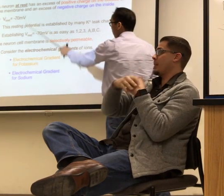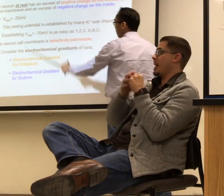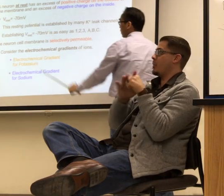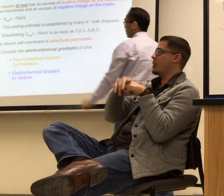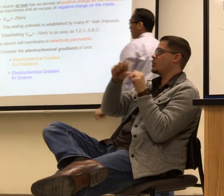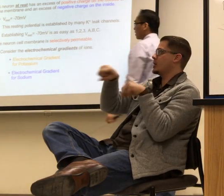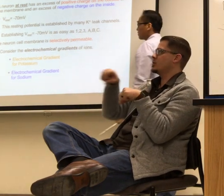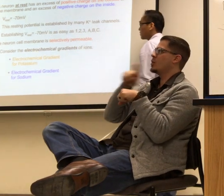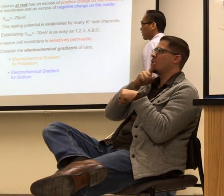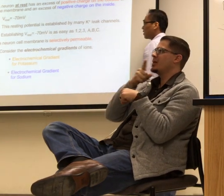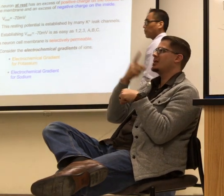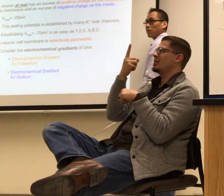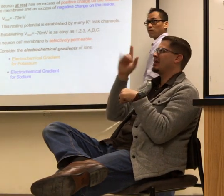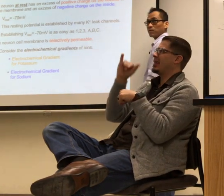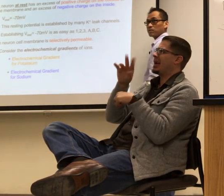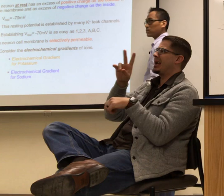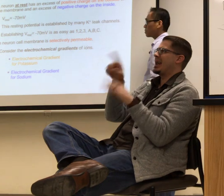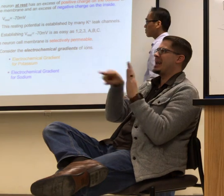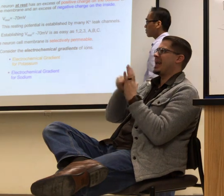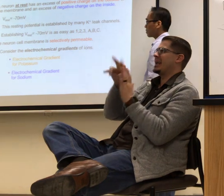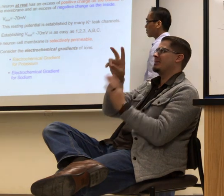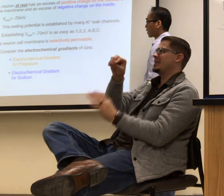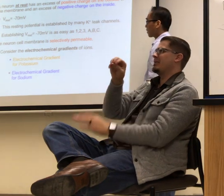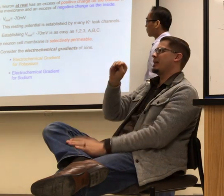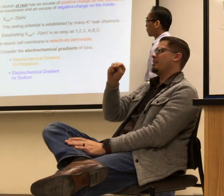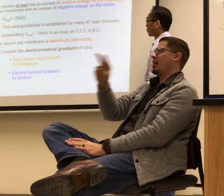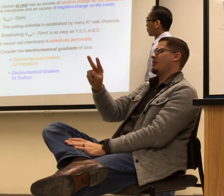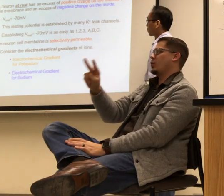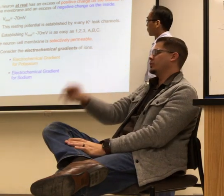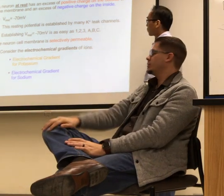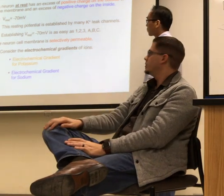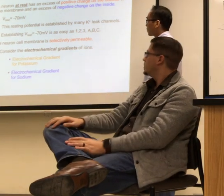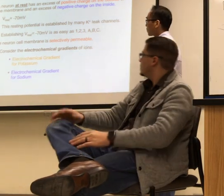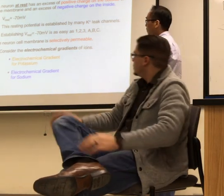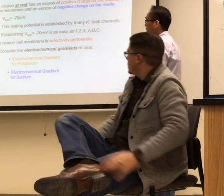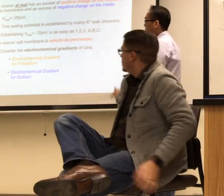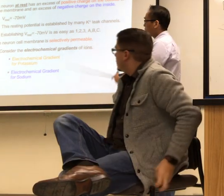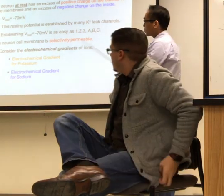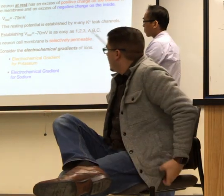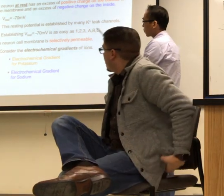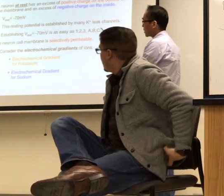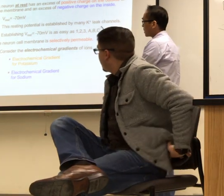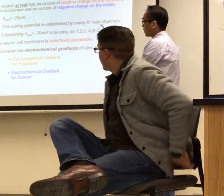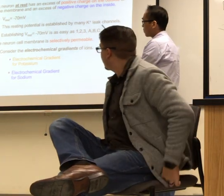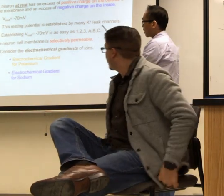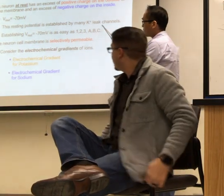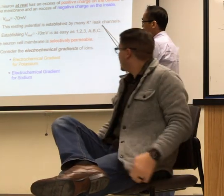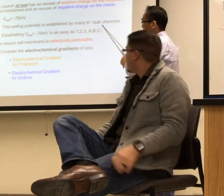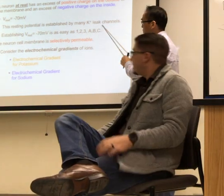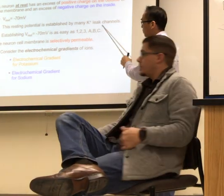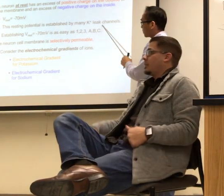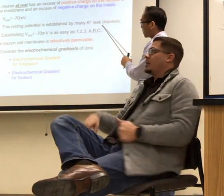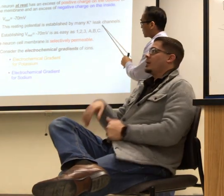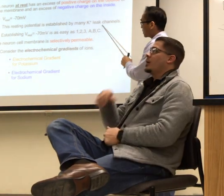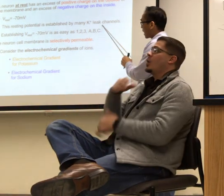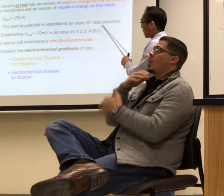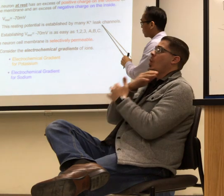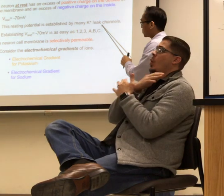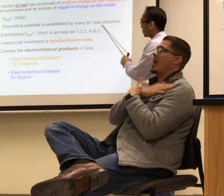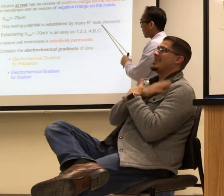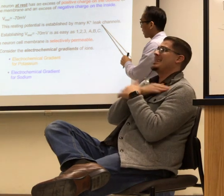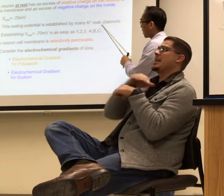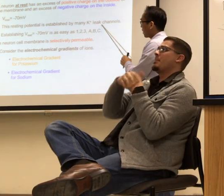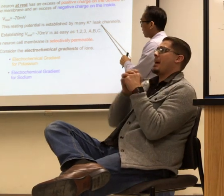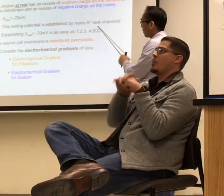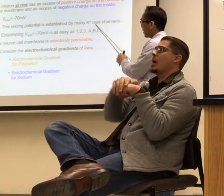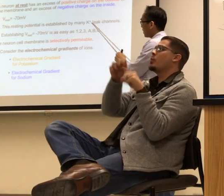like negative 70 millivolts, okay? So the resting membrane potential is